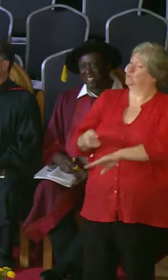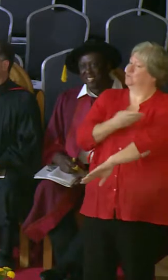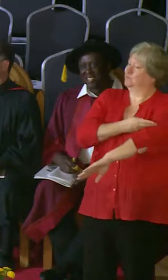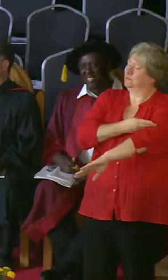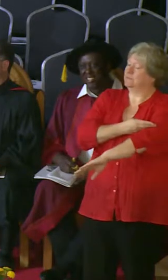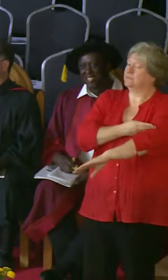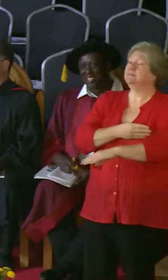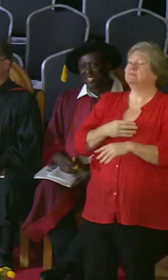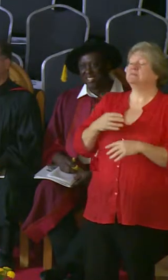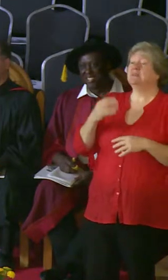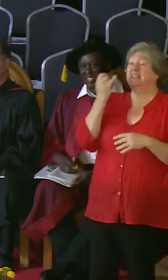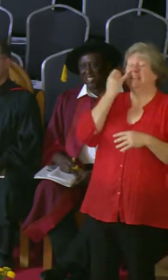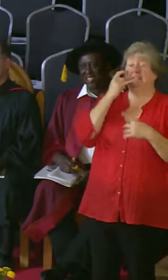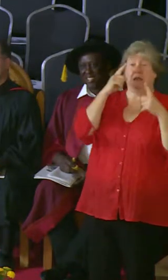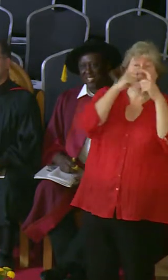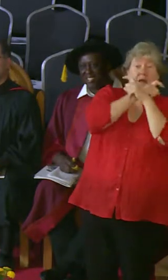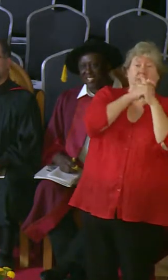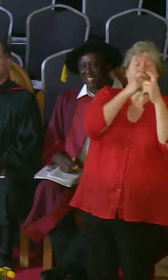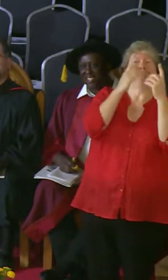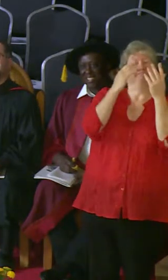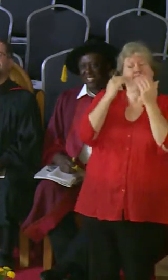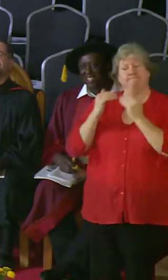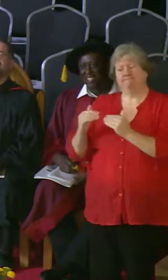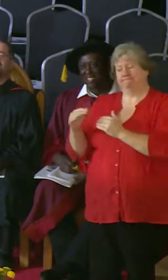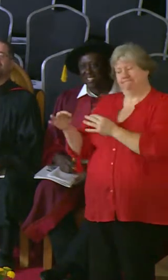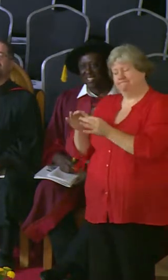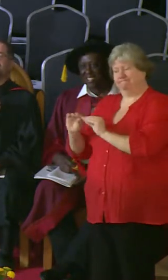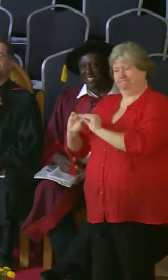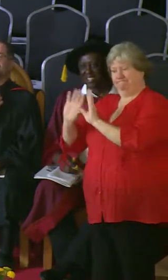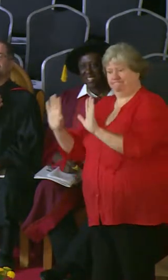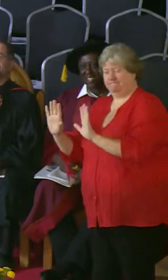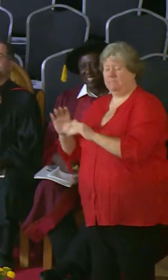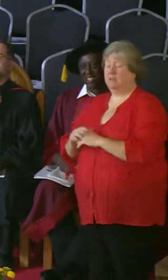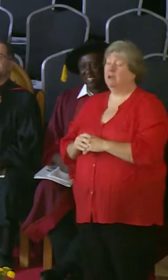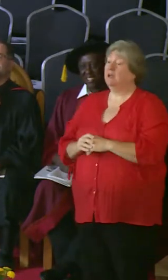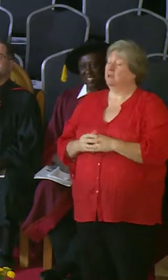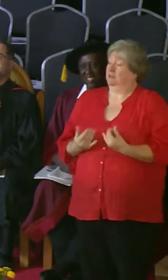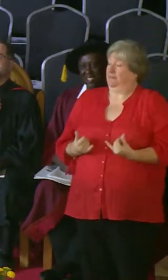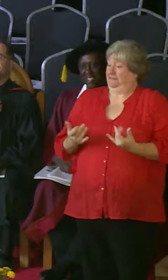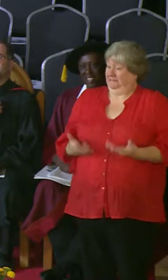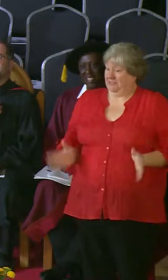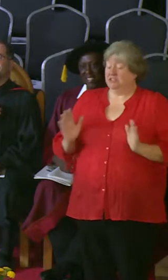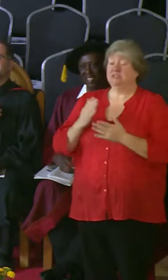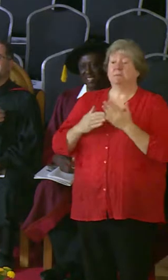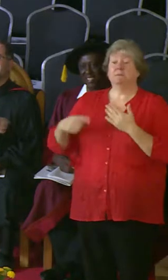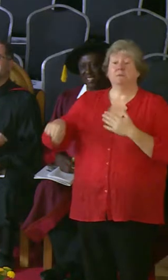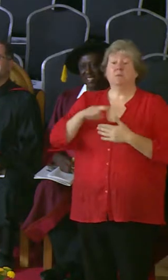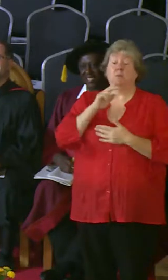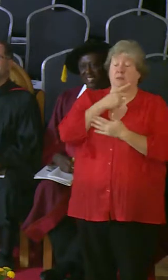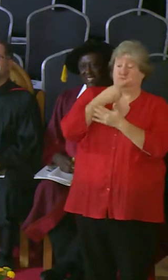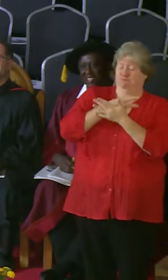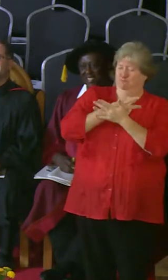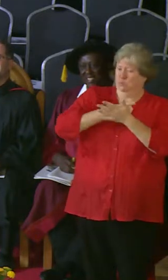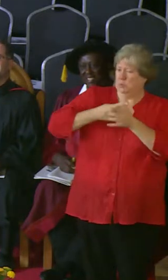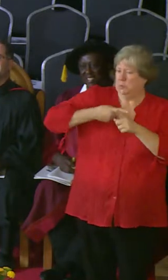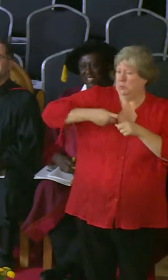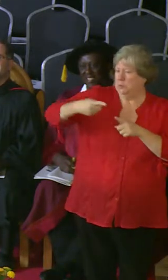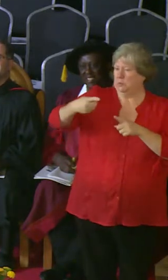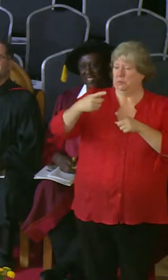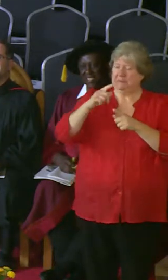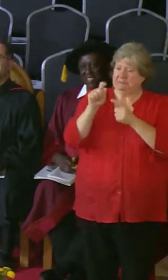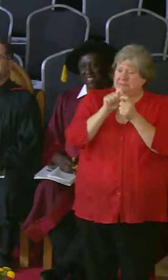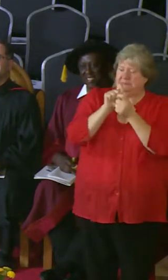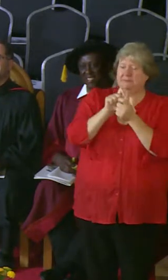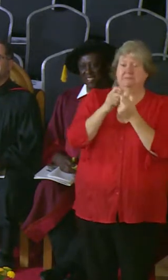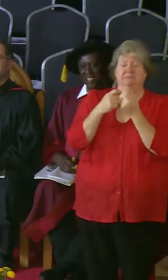As you move forward from today, some of you will pursue graduate studies, becoming an expert in a particular field of